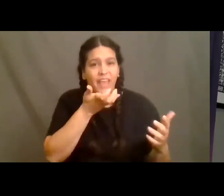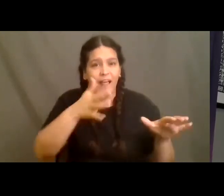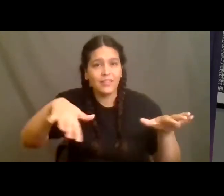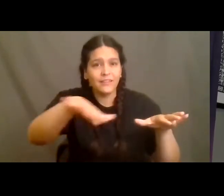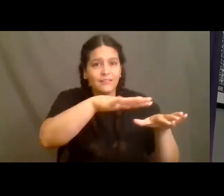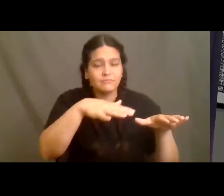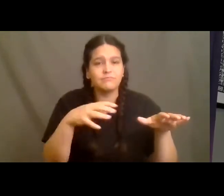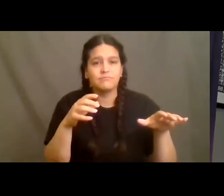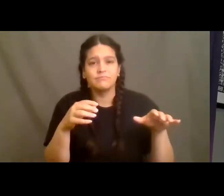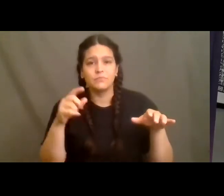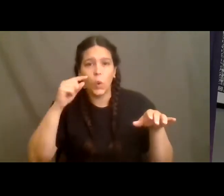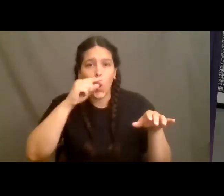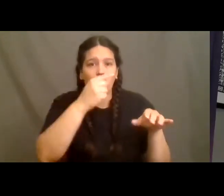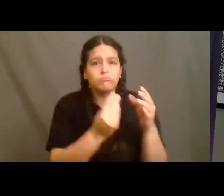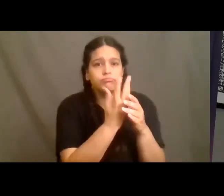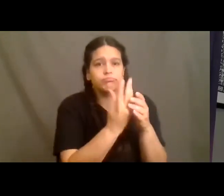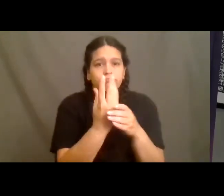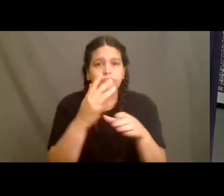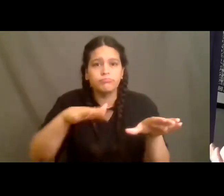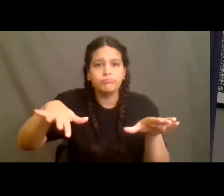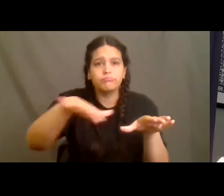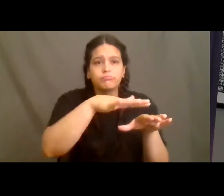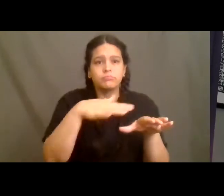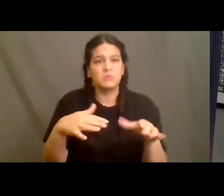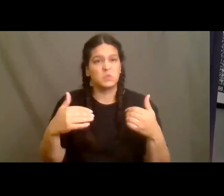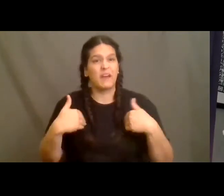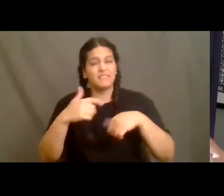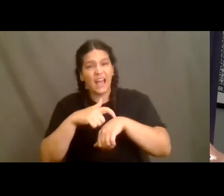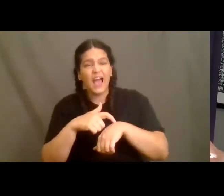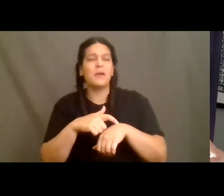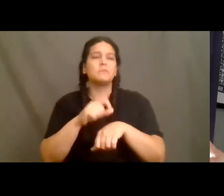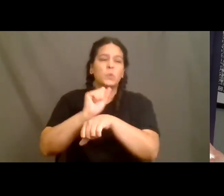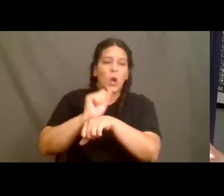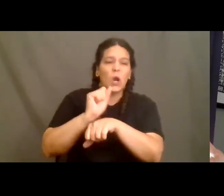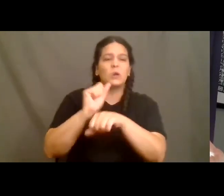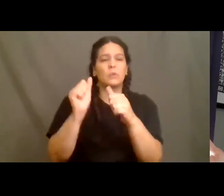and to spend time, you know, to work with